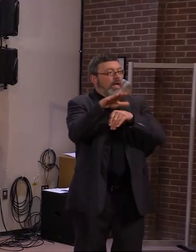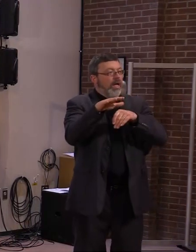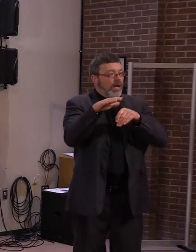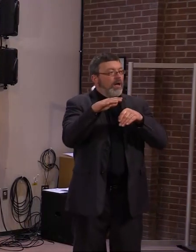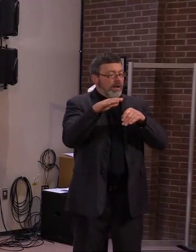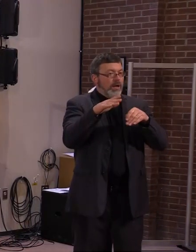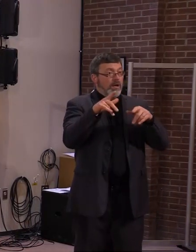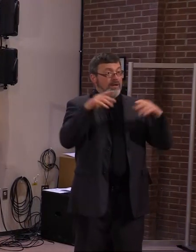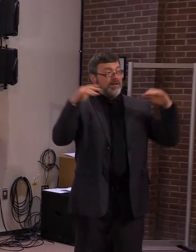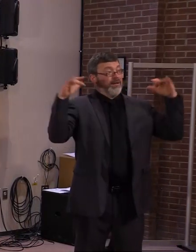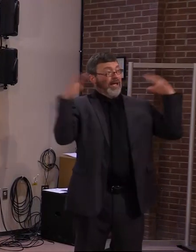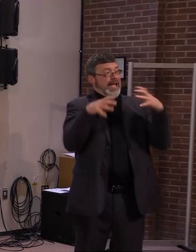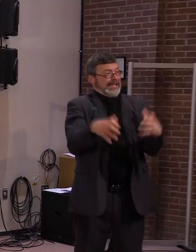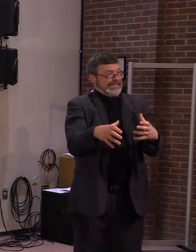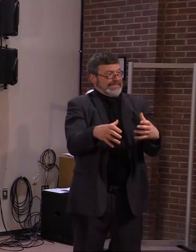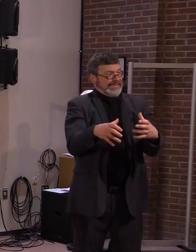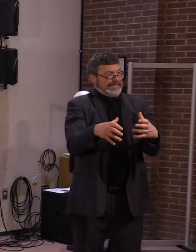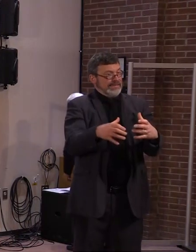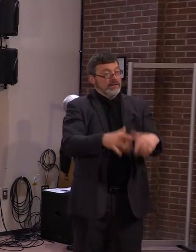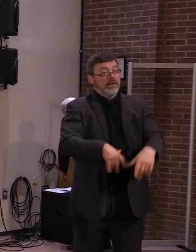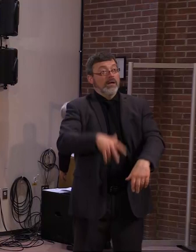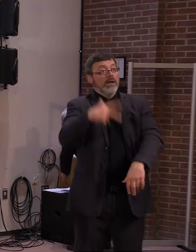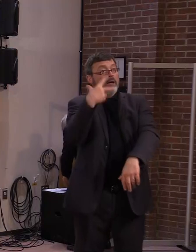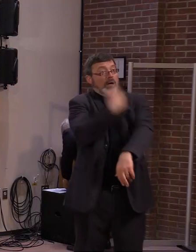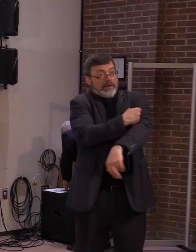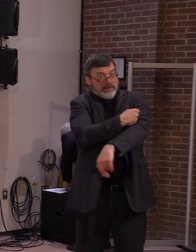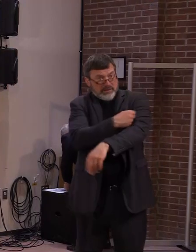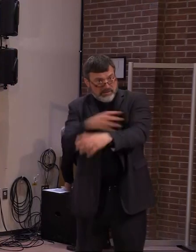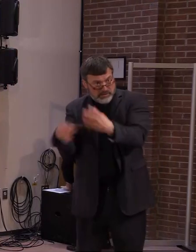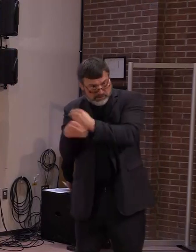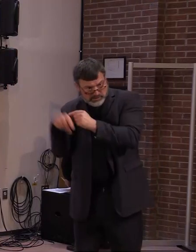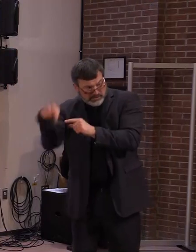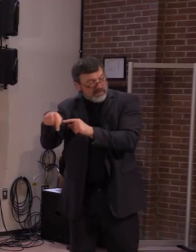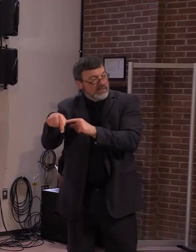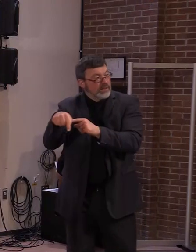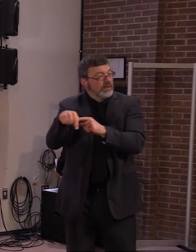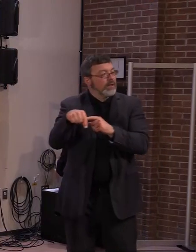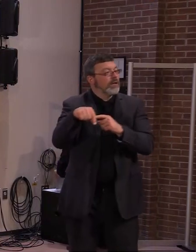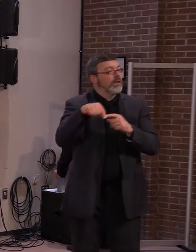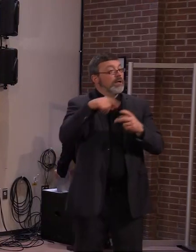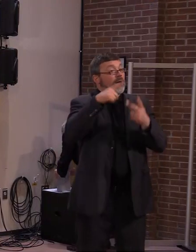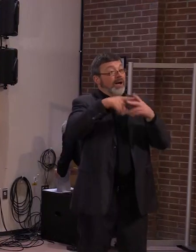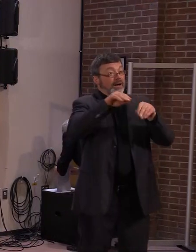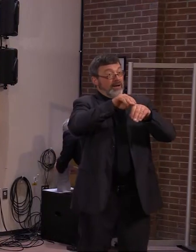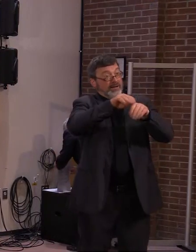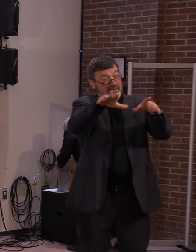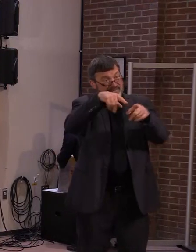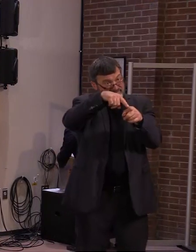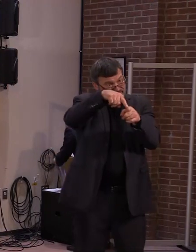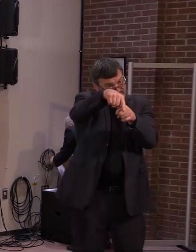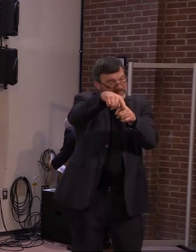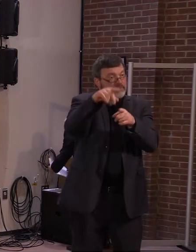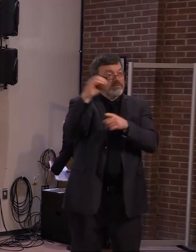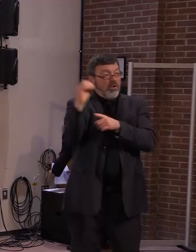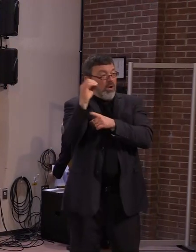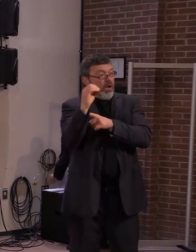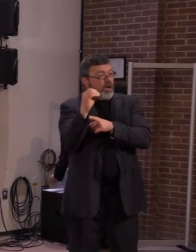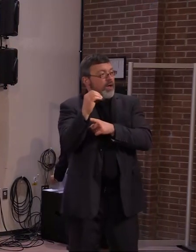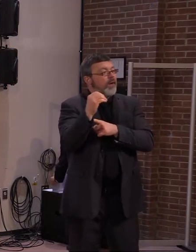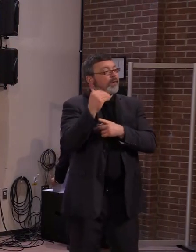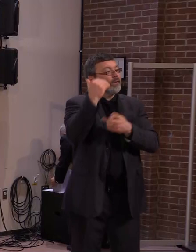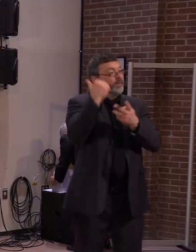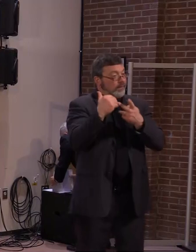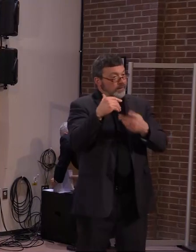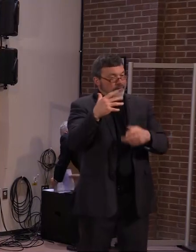regarding boosters, Omicron, and monoclonals, especially for the